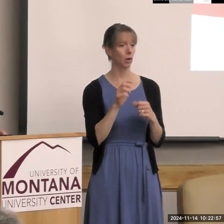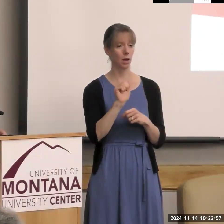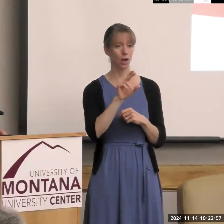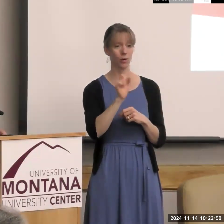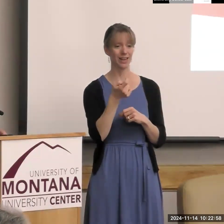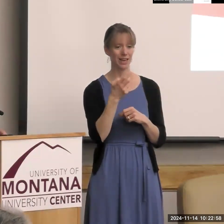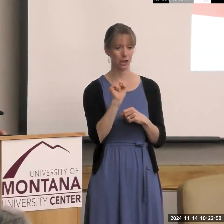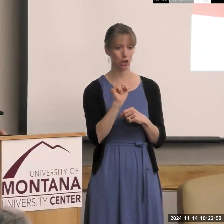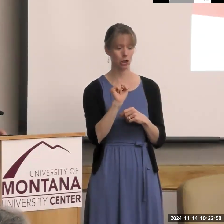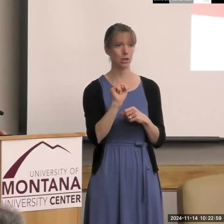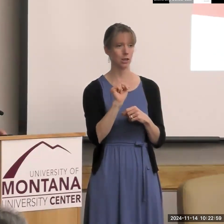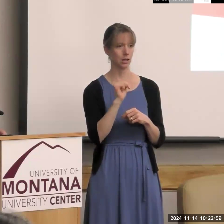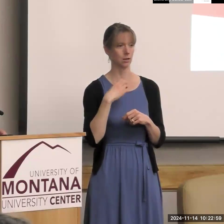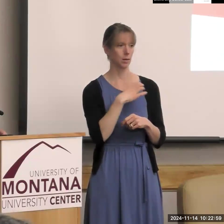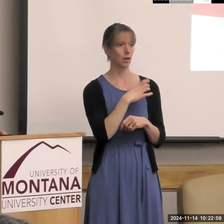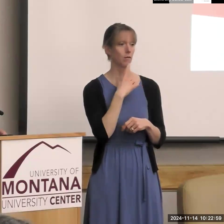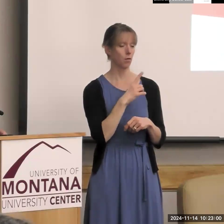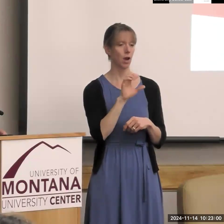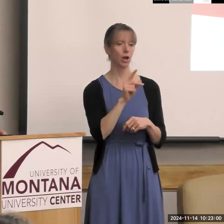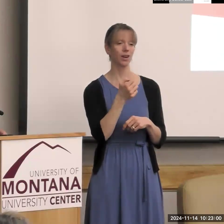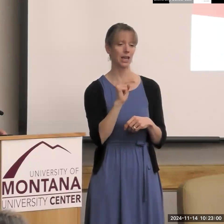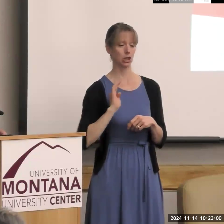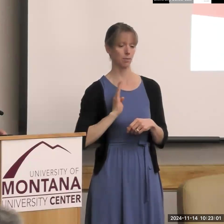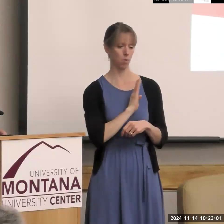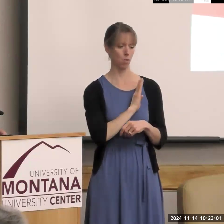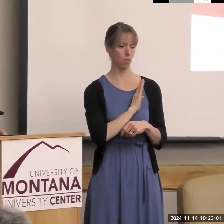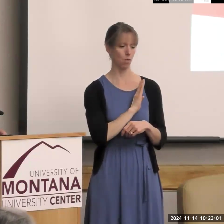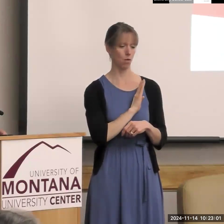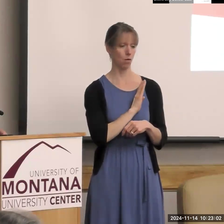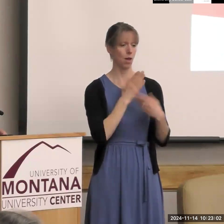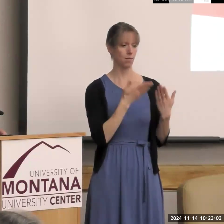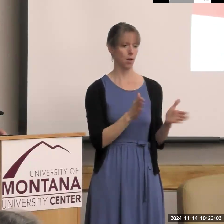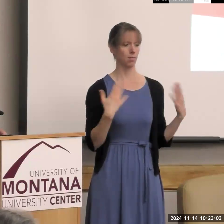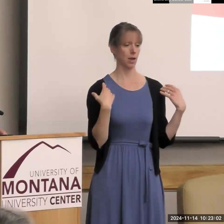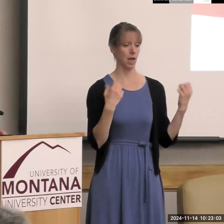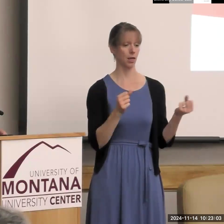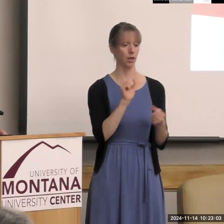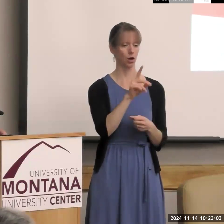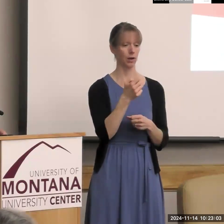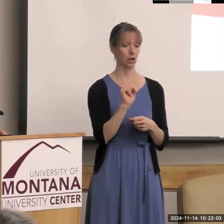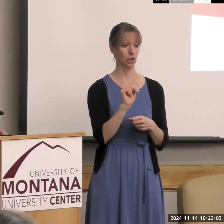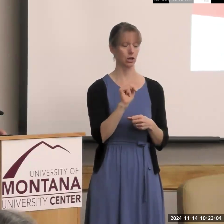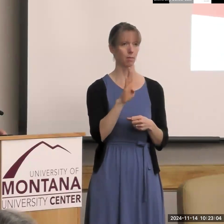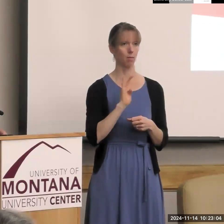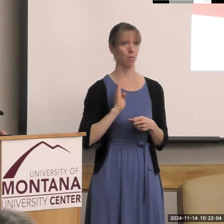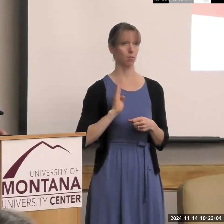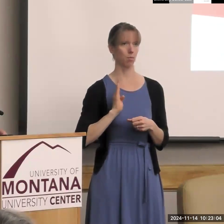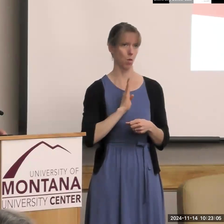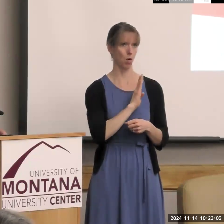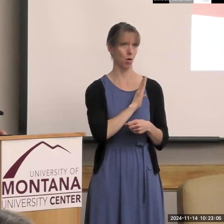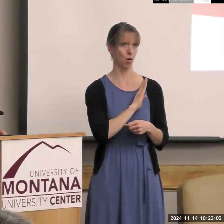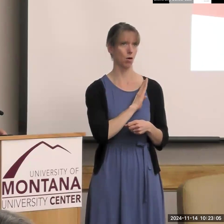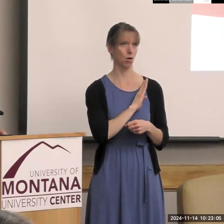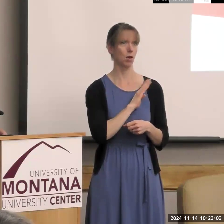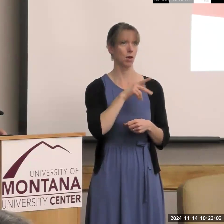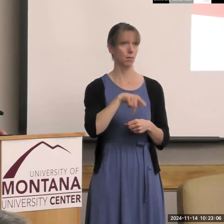for the Public Health Accreditation Board. The Public Health Accreditation Board, or FAB as we call it,